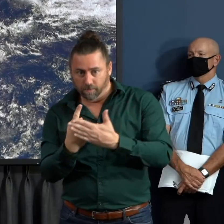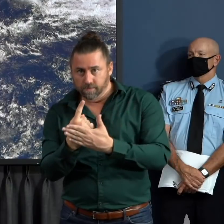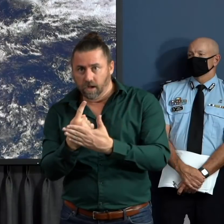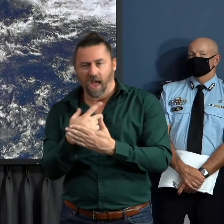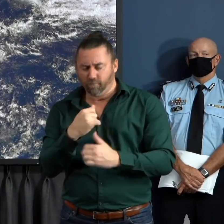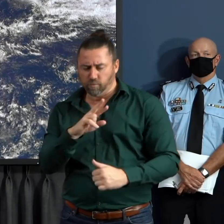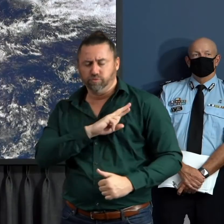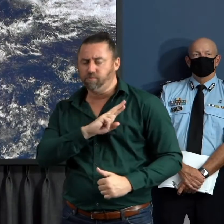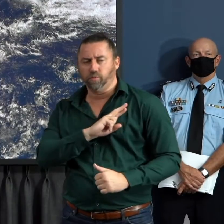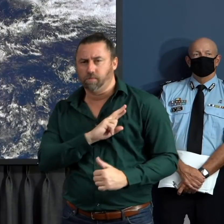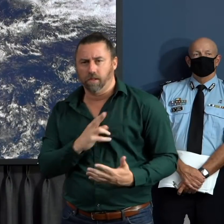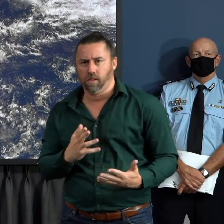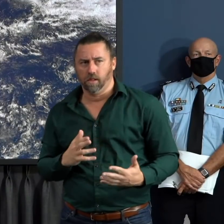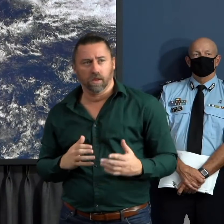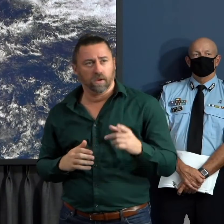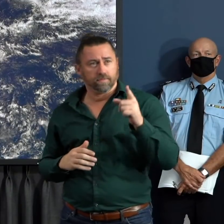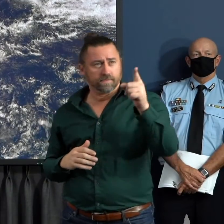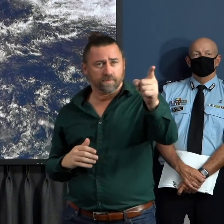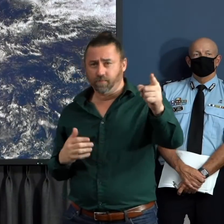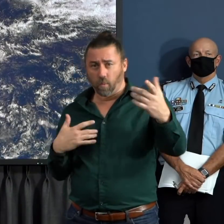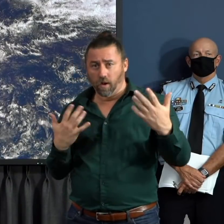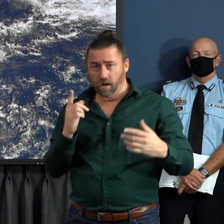can. And that